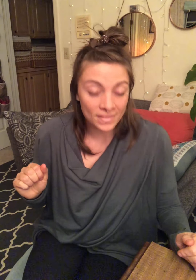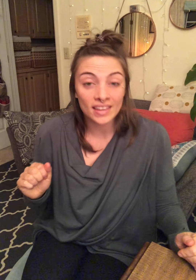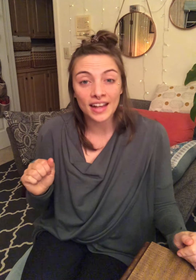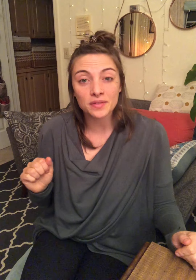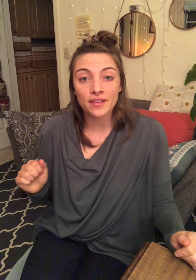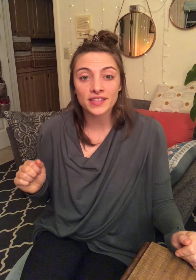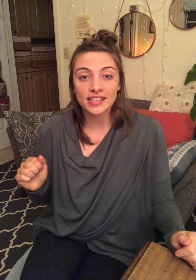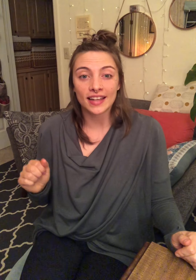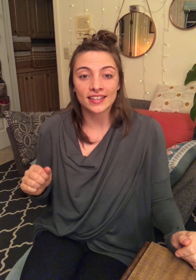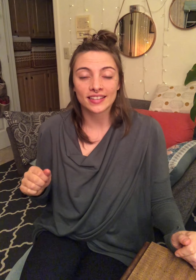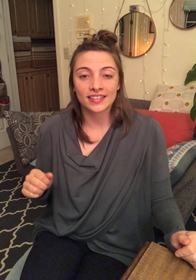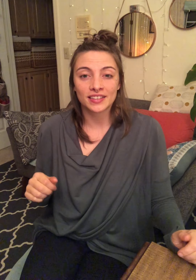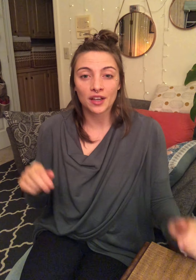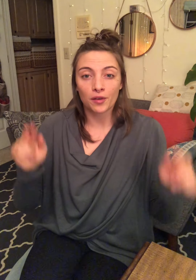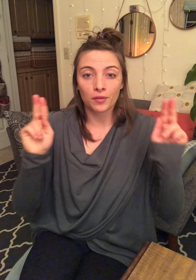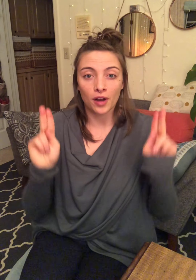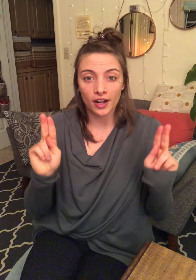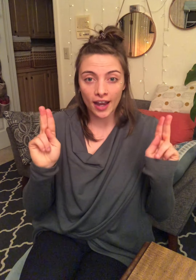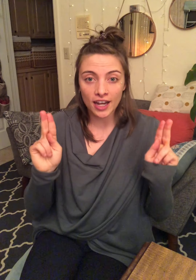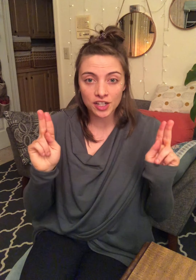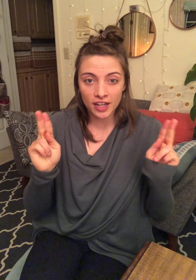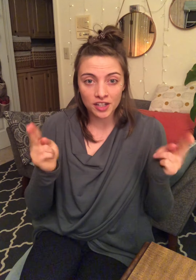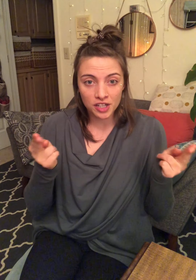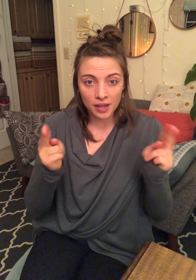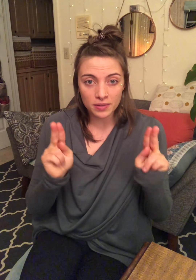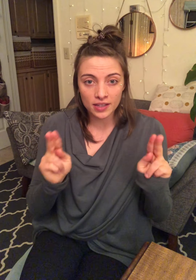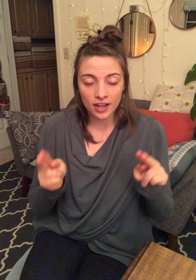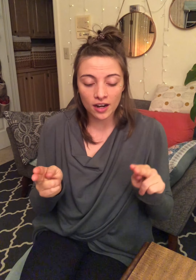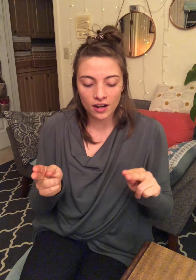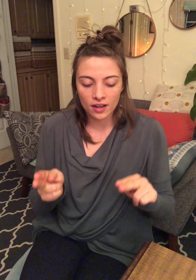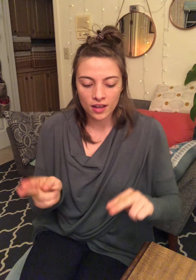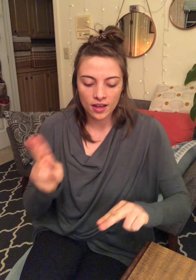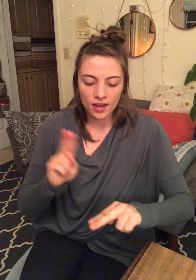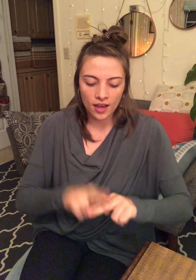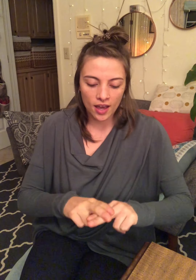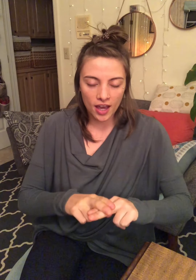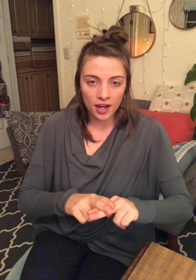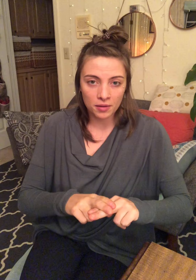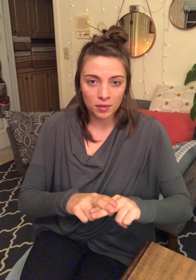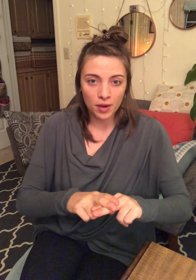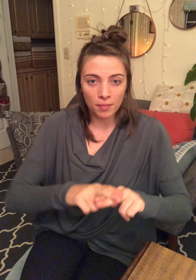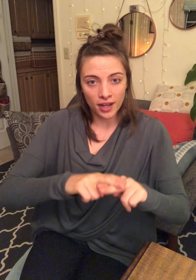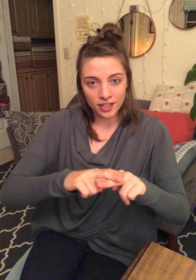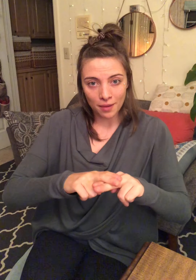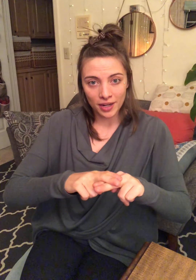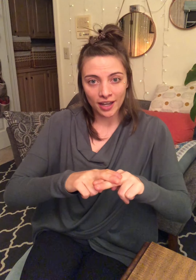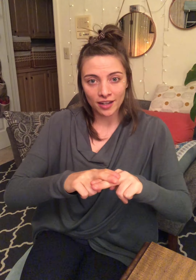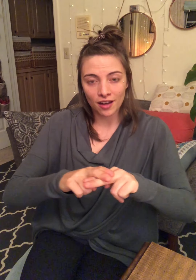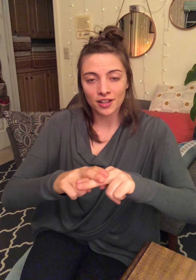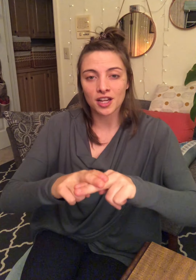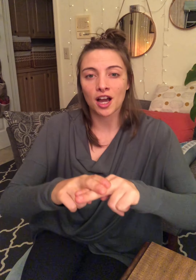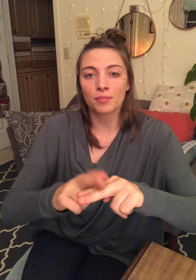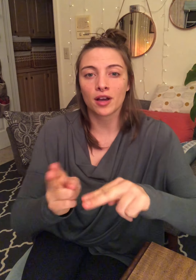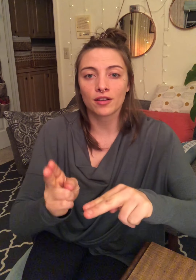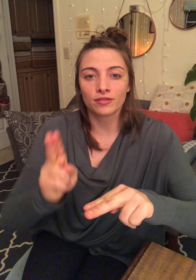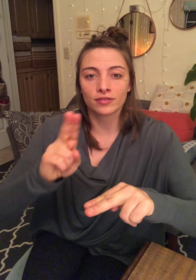Next we have sit. So our H hand shapes here, and I'm going to put my dominant hand on top of